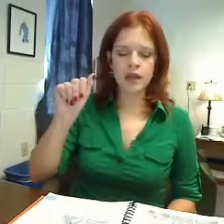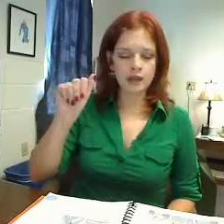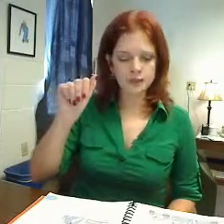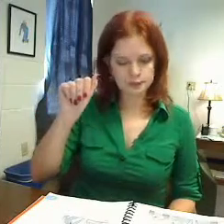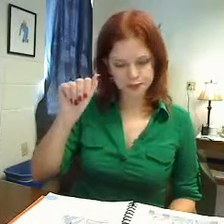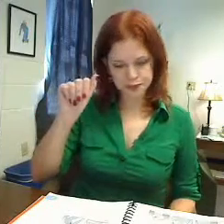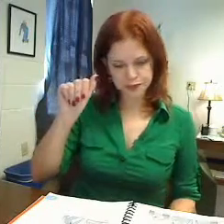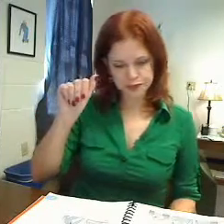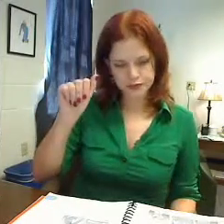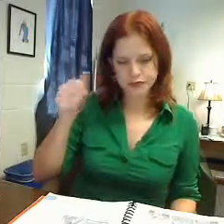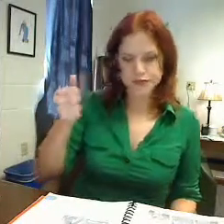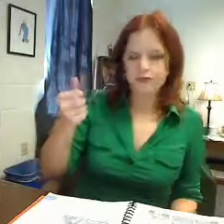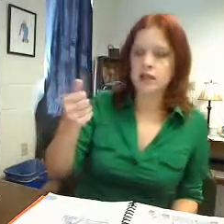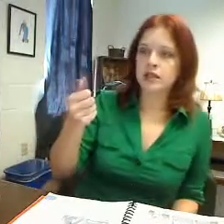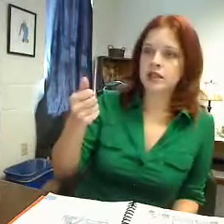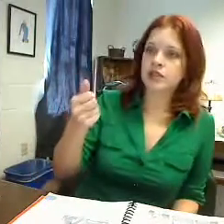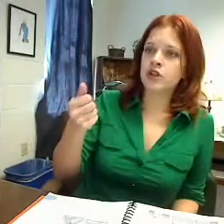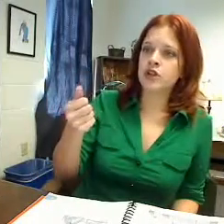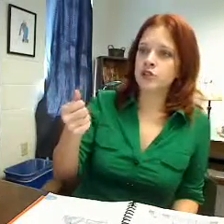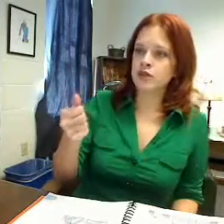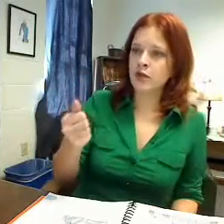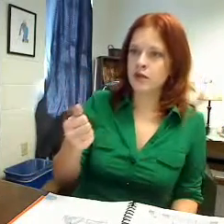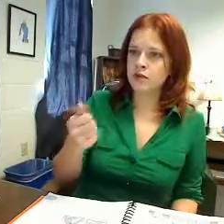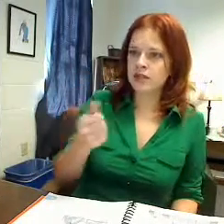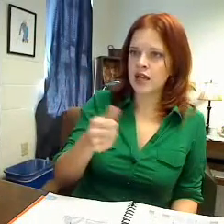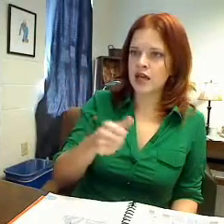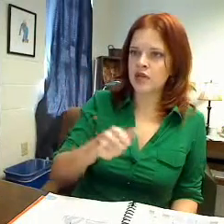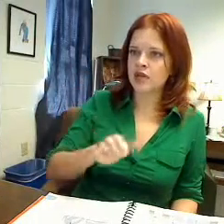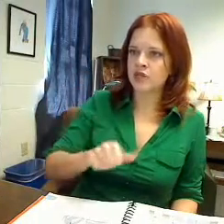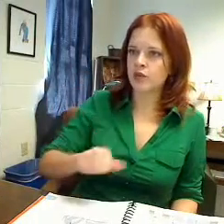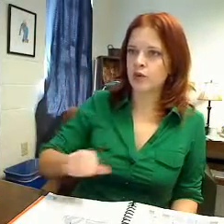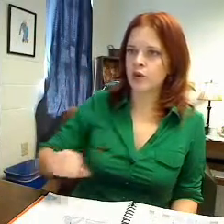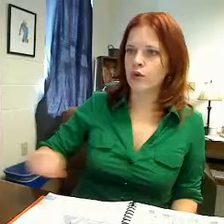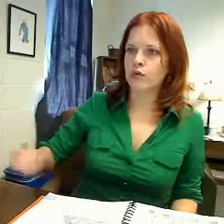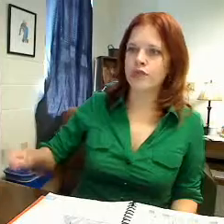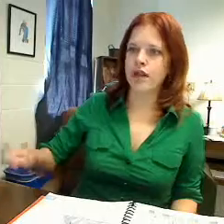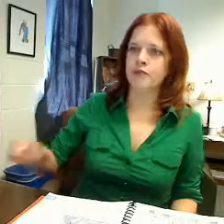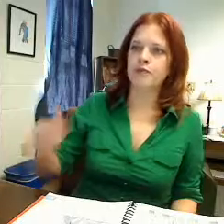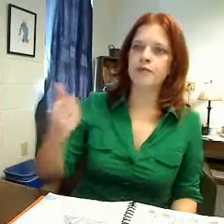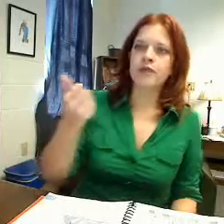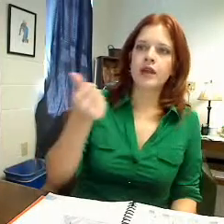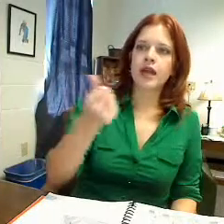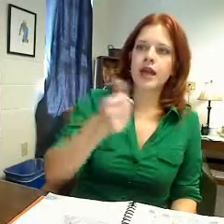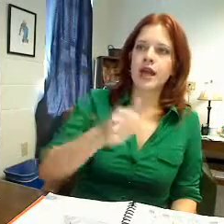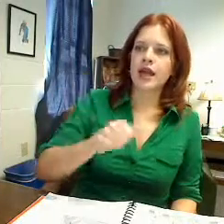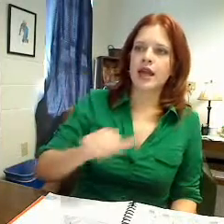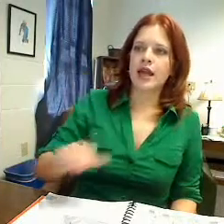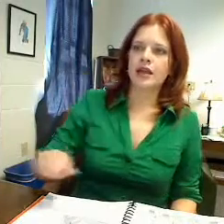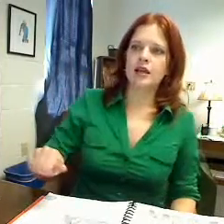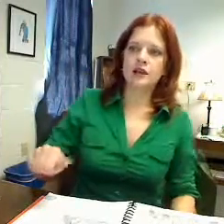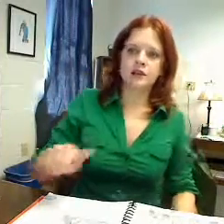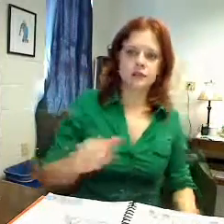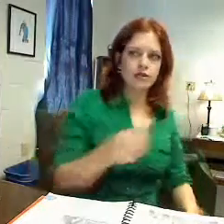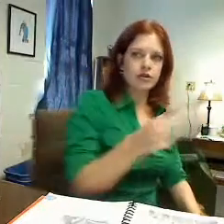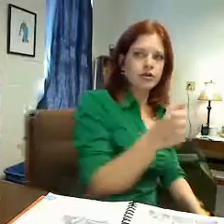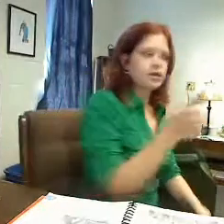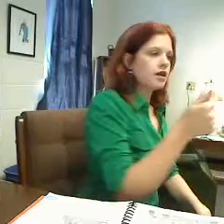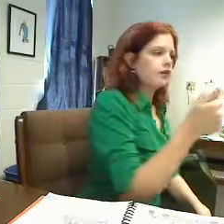A, and it's going to start sort of palm to the side and just going to roll down. Any. So turn to the side a little